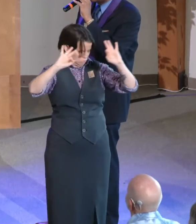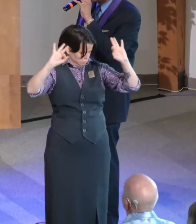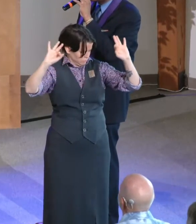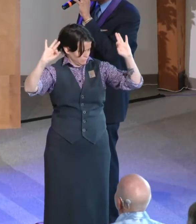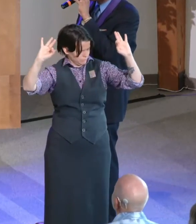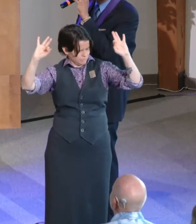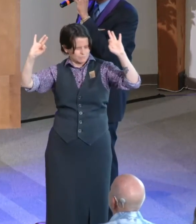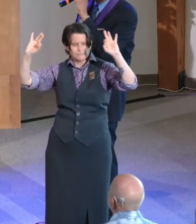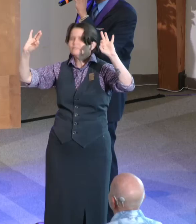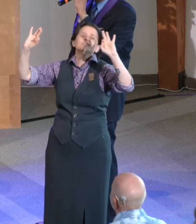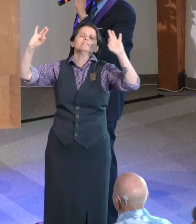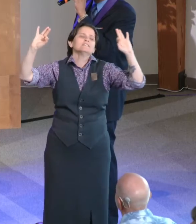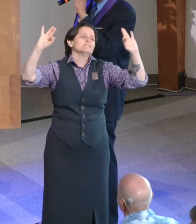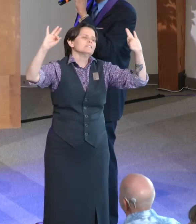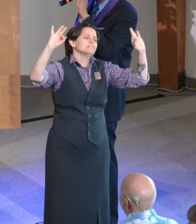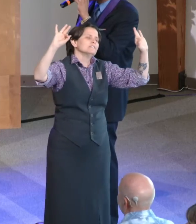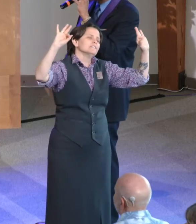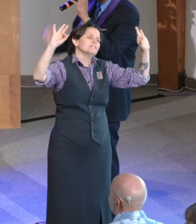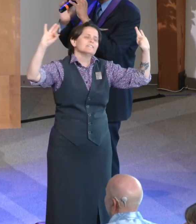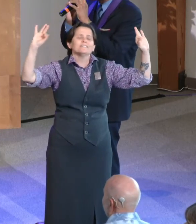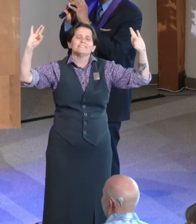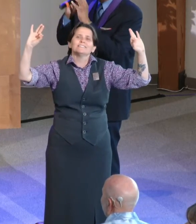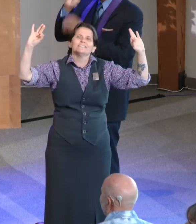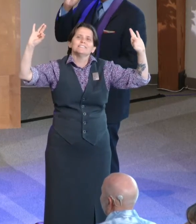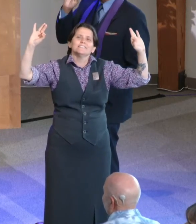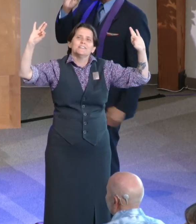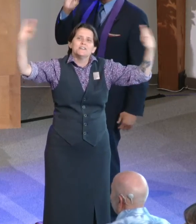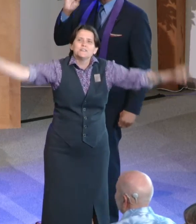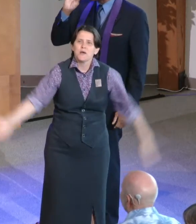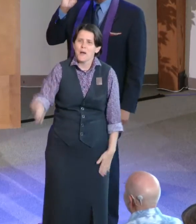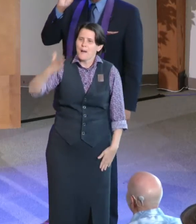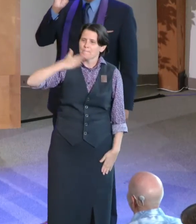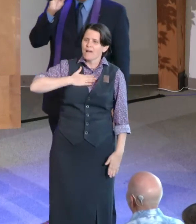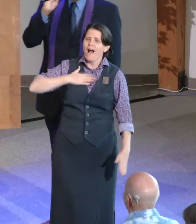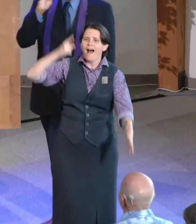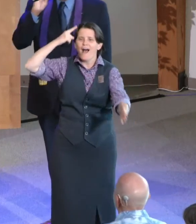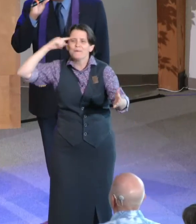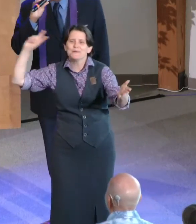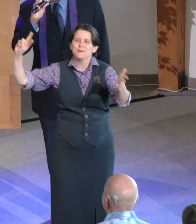Spirit. Yes, I'm only here for